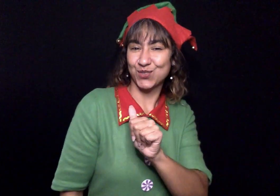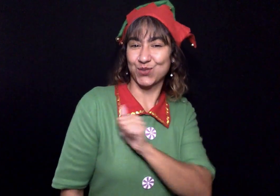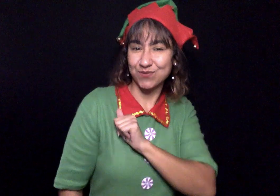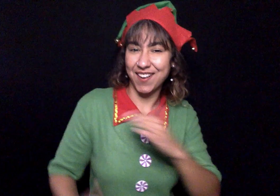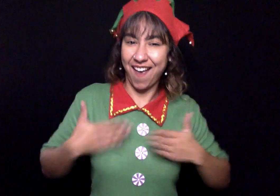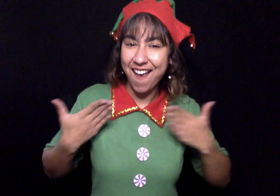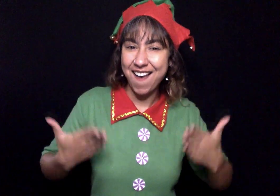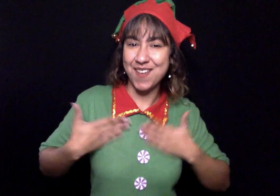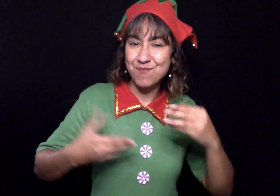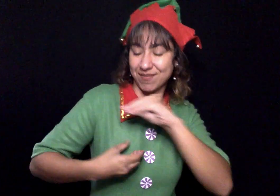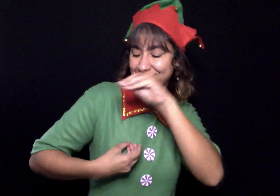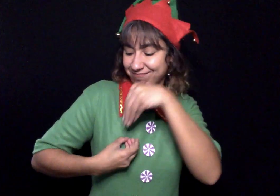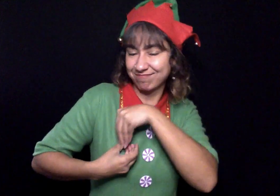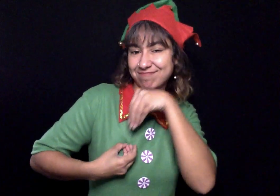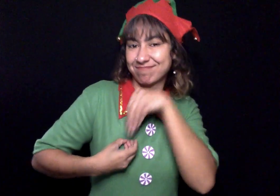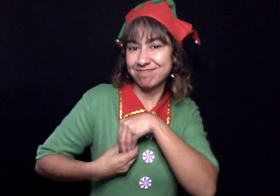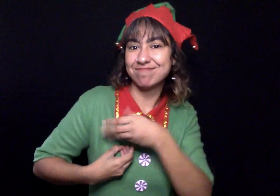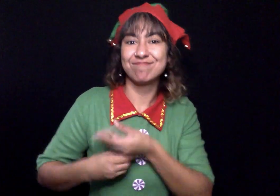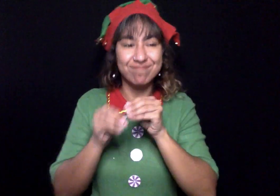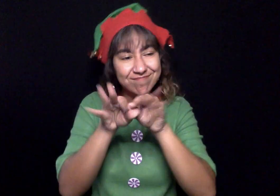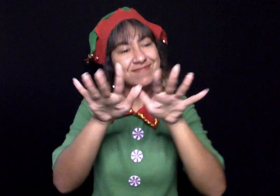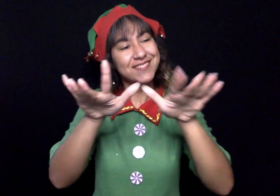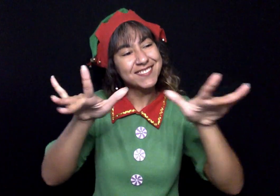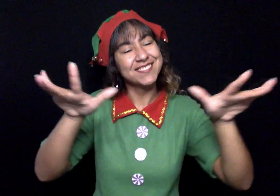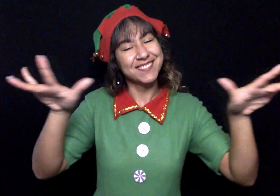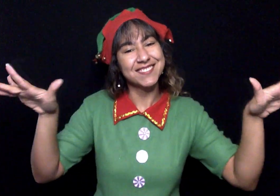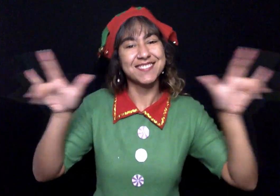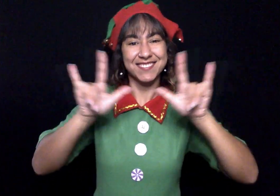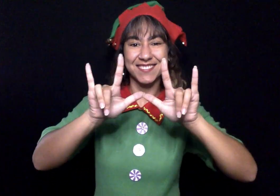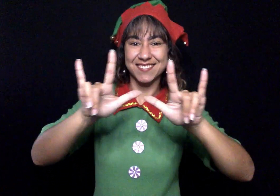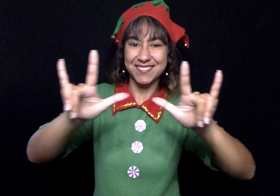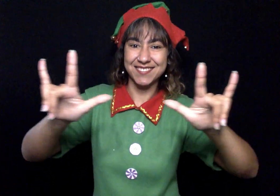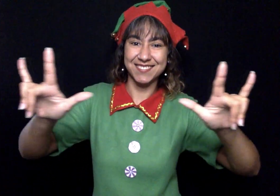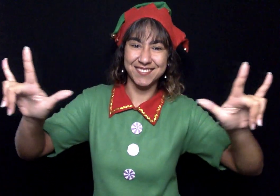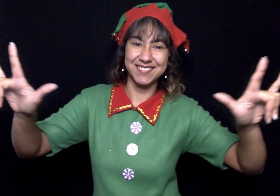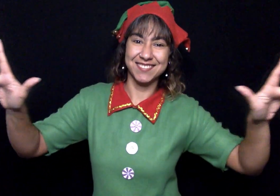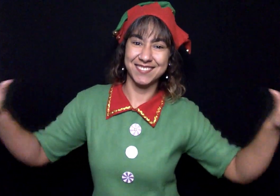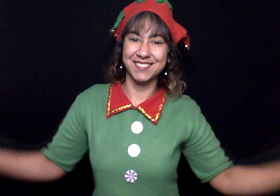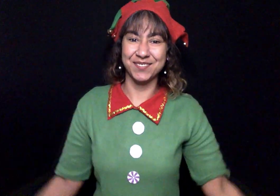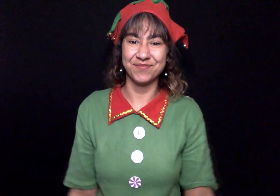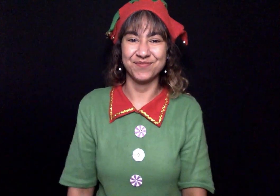you know where look, yeah- You